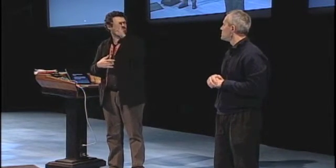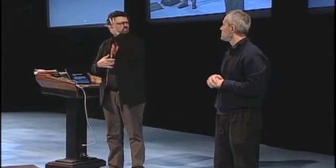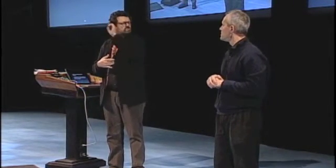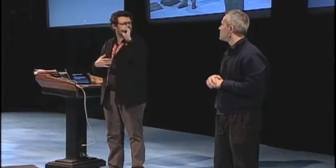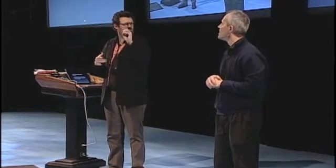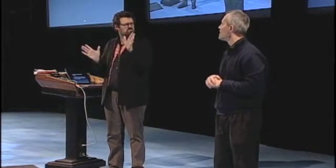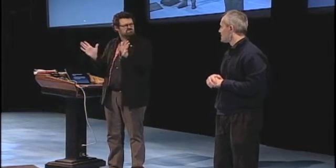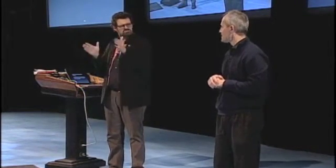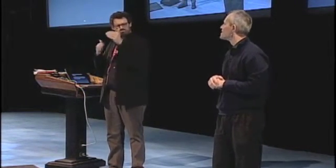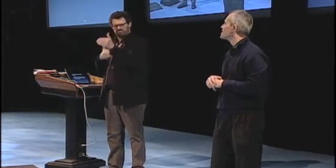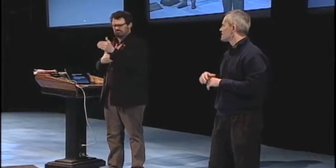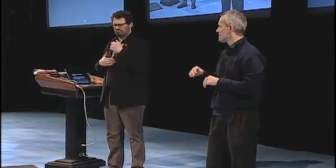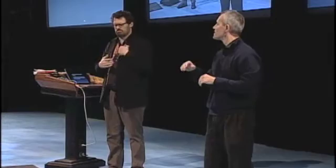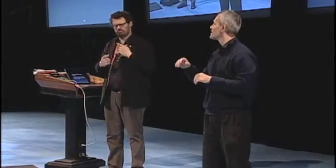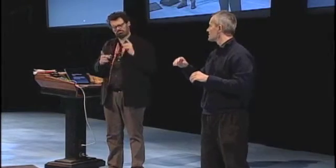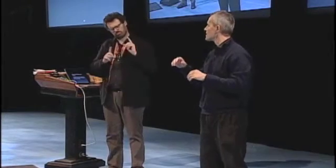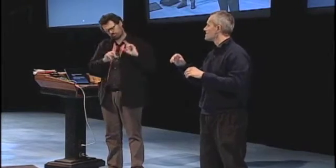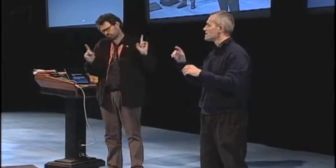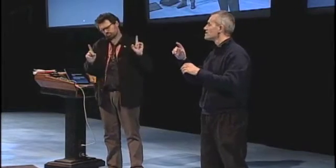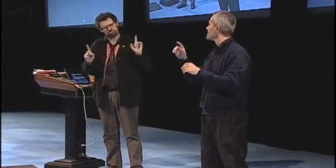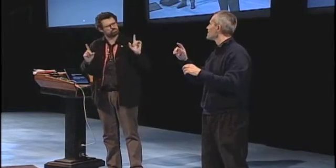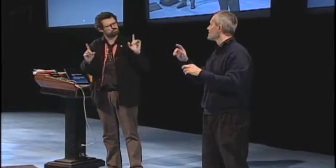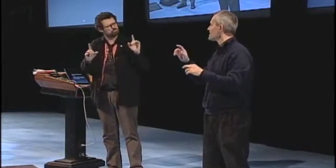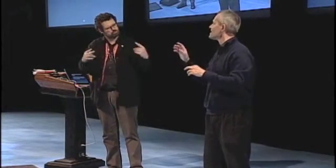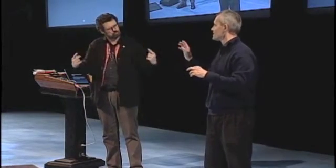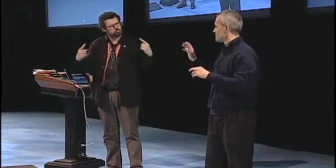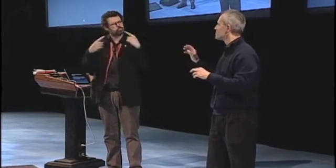originally did not include the concept of art, so I included art.